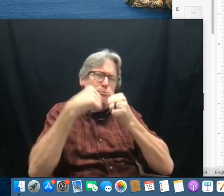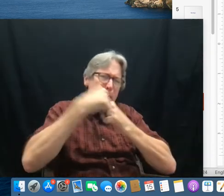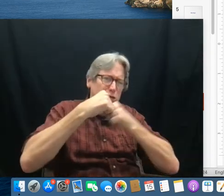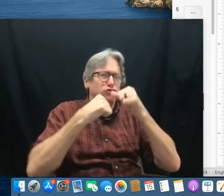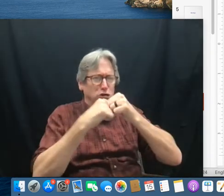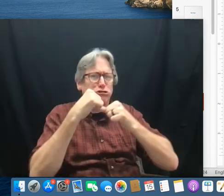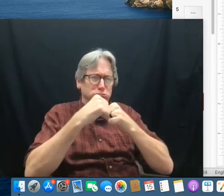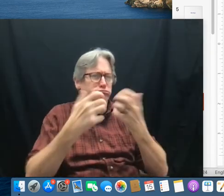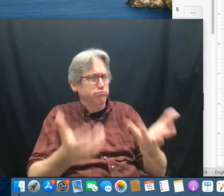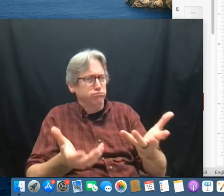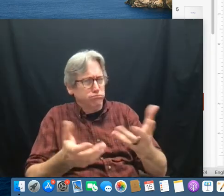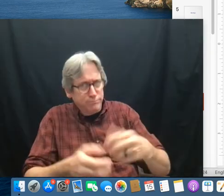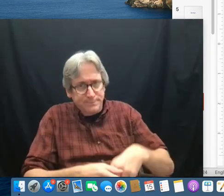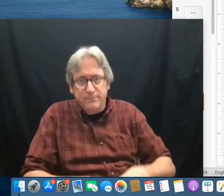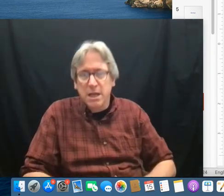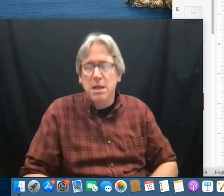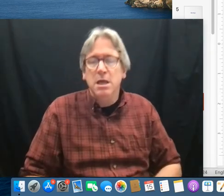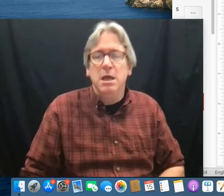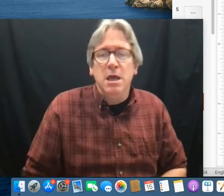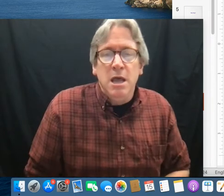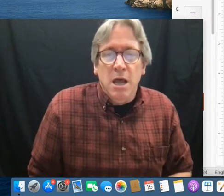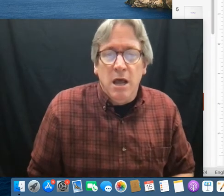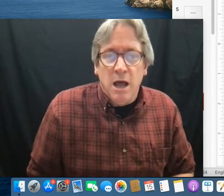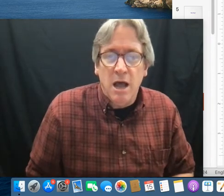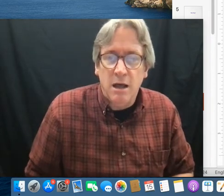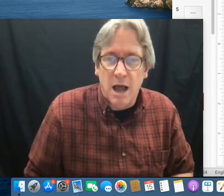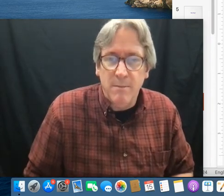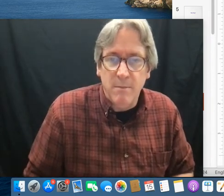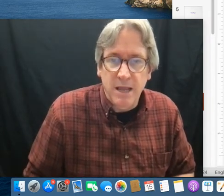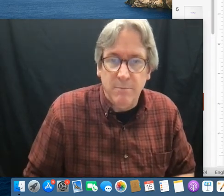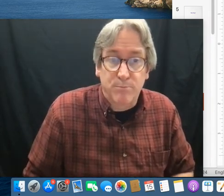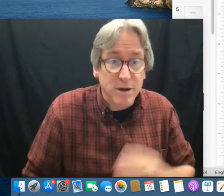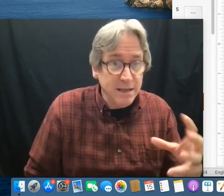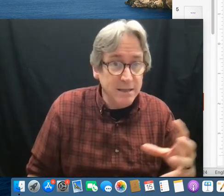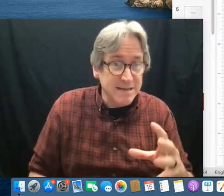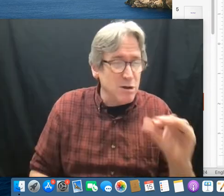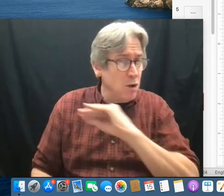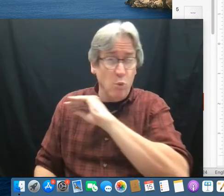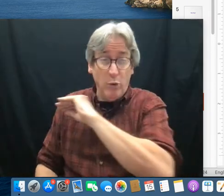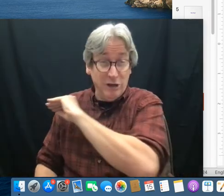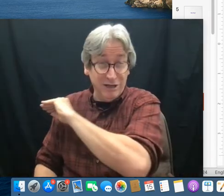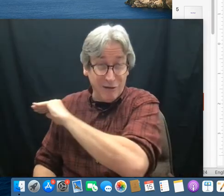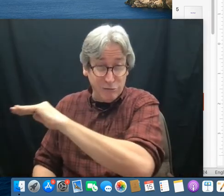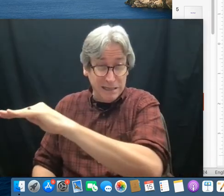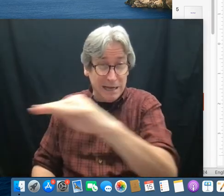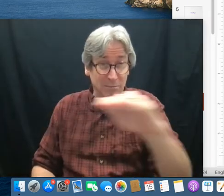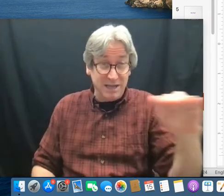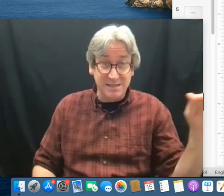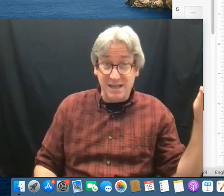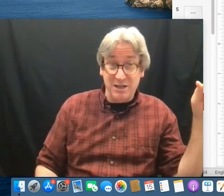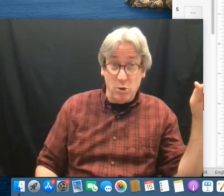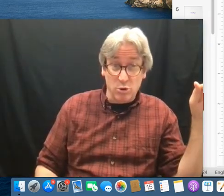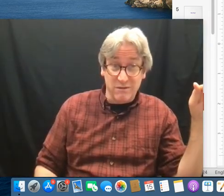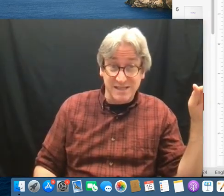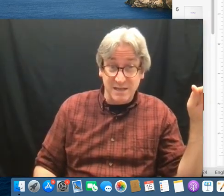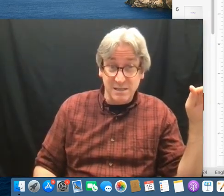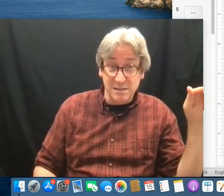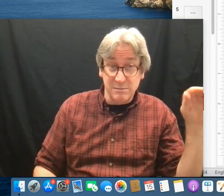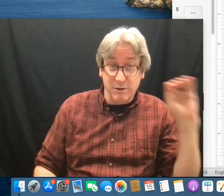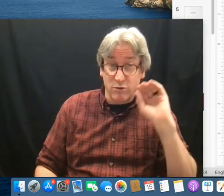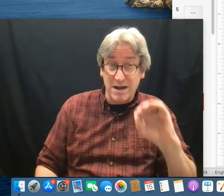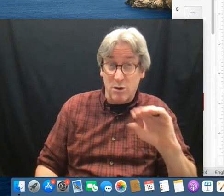pieces together. So that's structure. And sometimes people use this for grammar. Sometimes people use this for